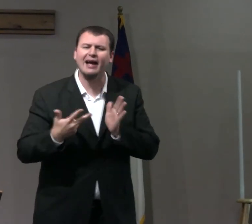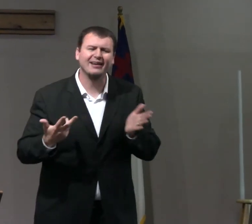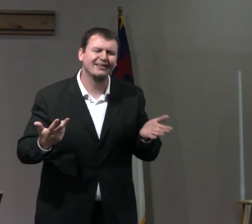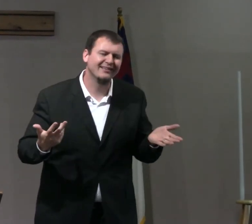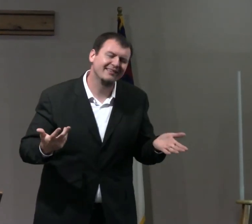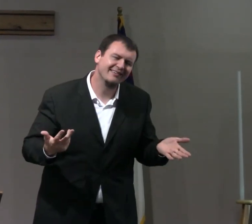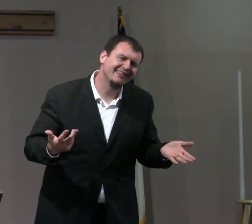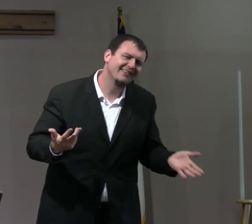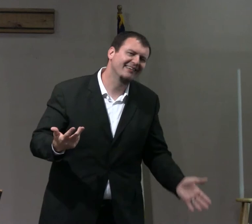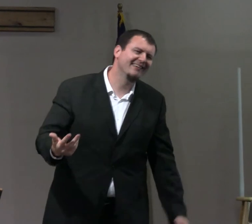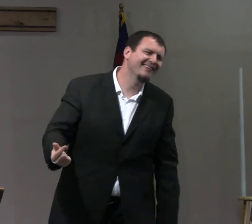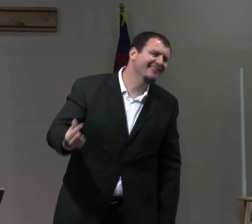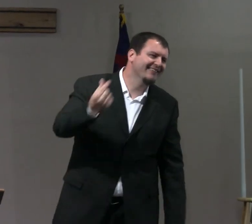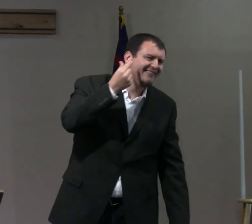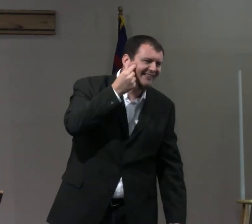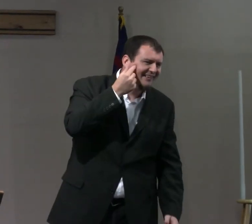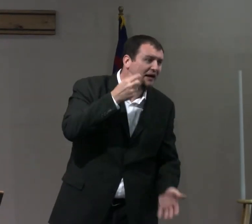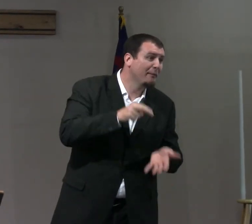It says, Dolly hit me back.